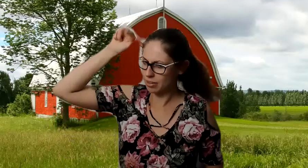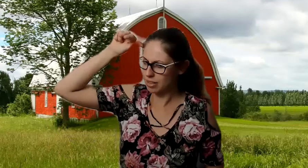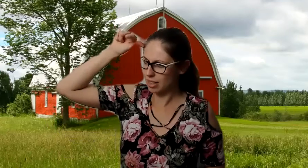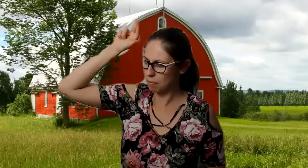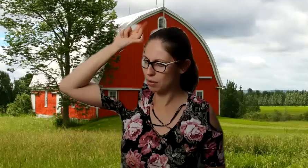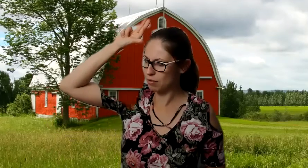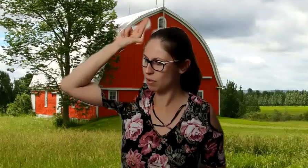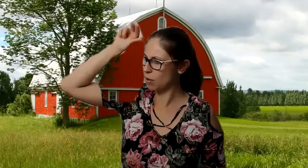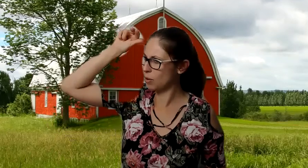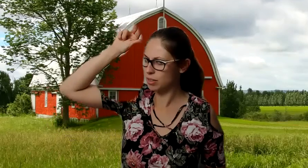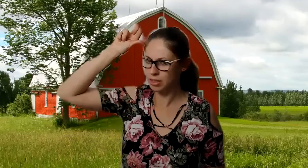see that beautiful horse?